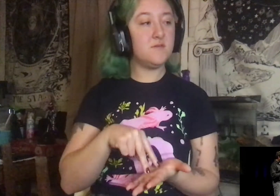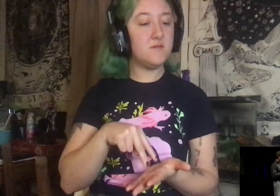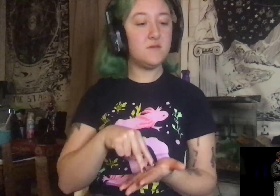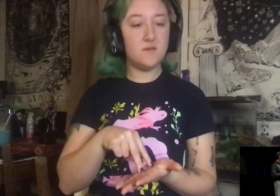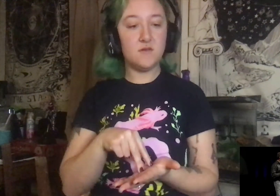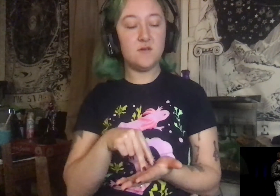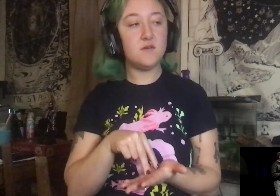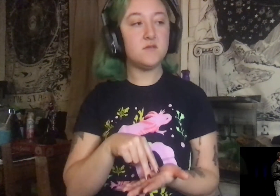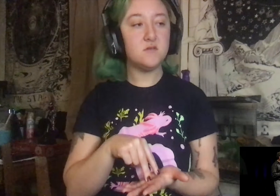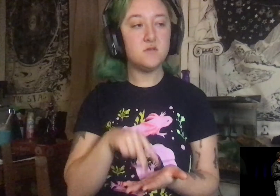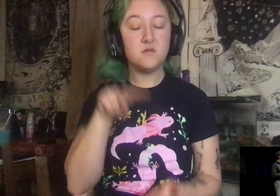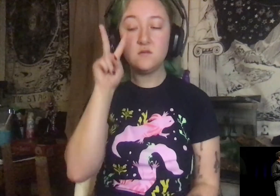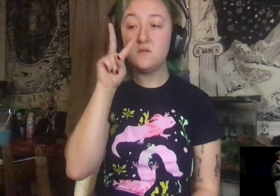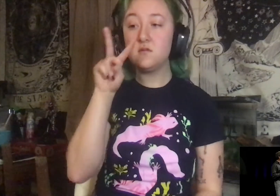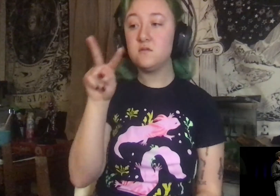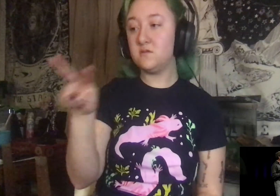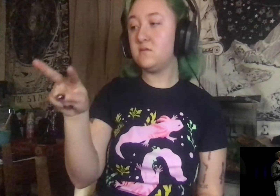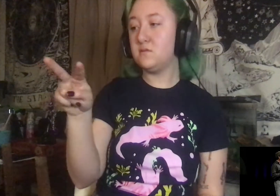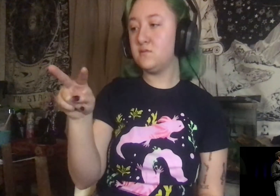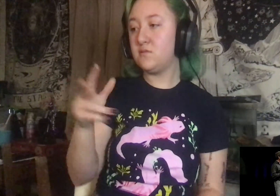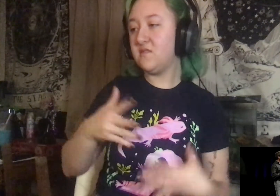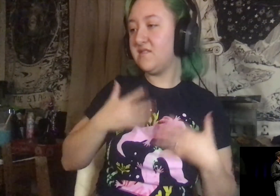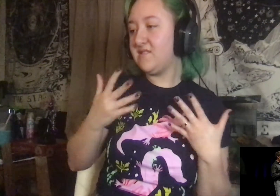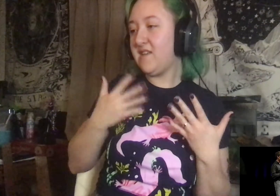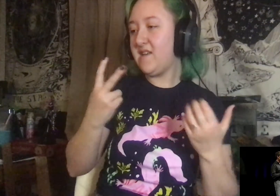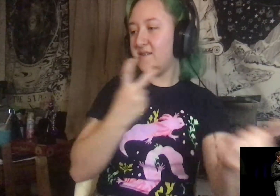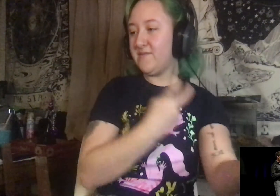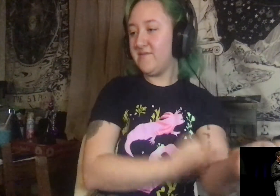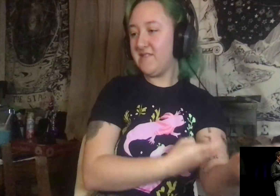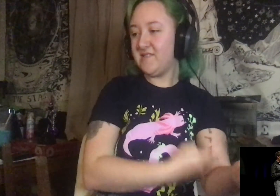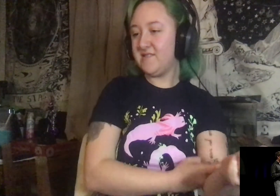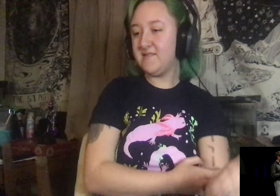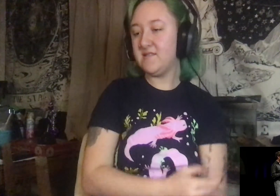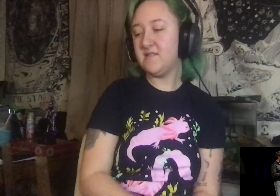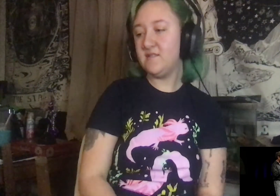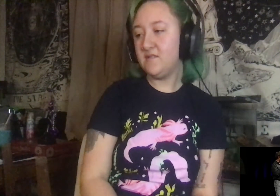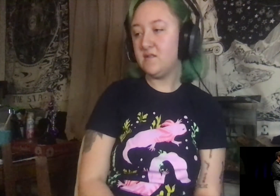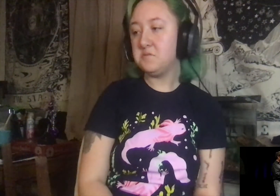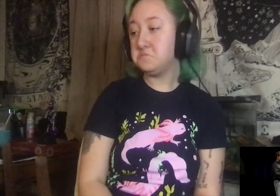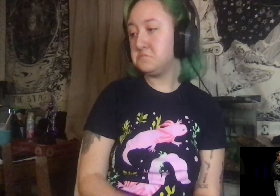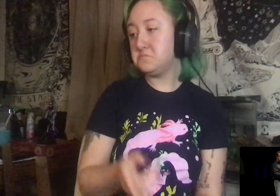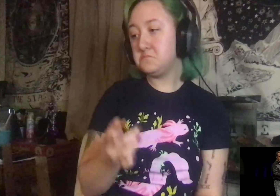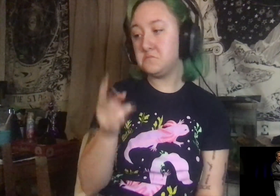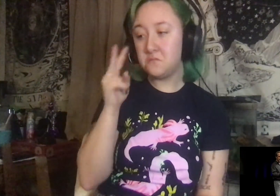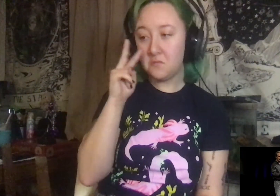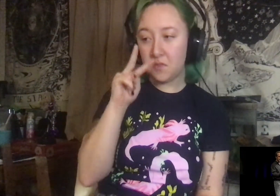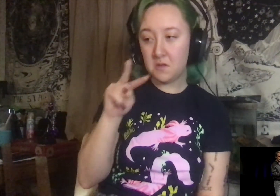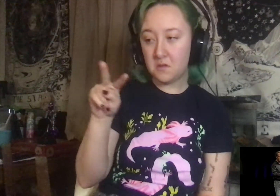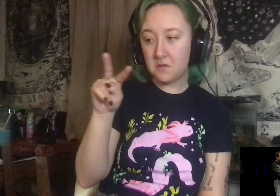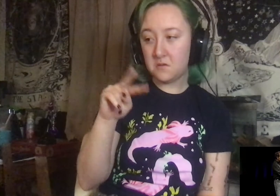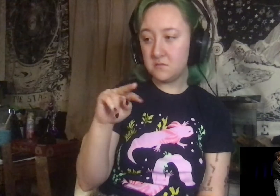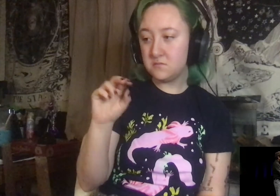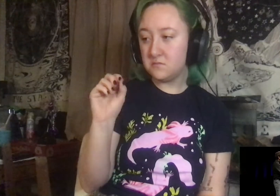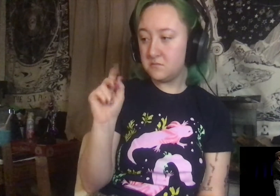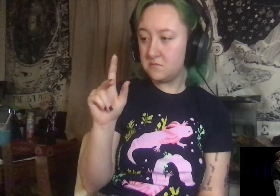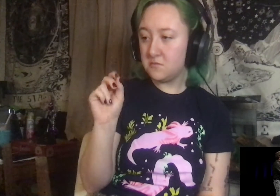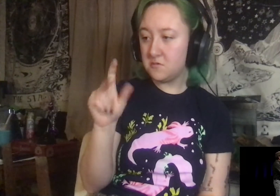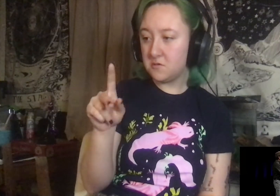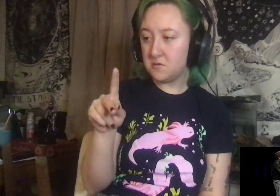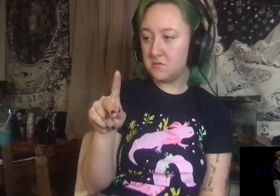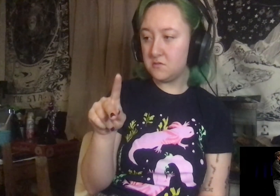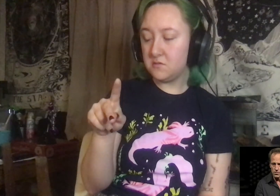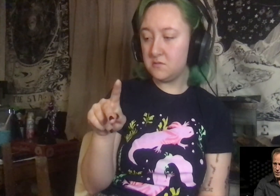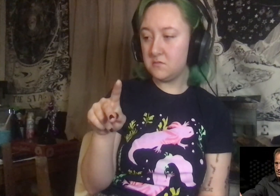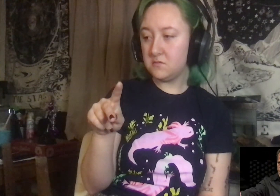there, looking at the happy lamb that I had just defiled, but it looked